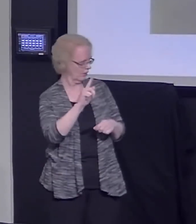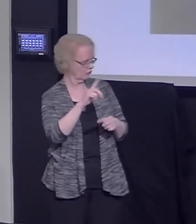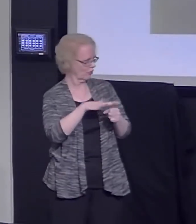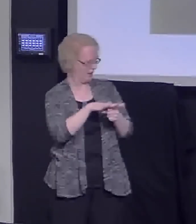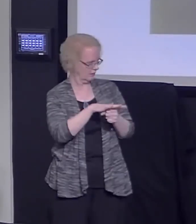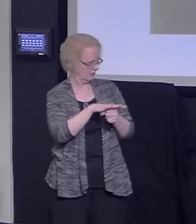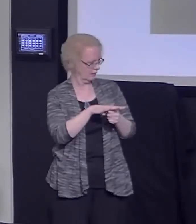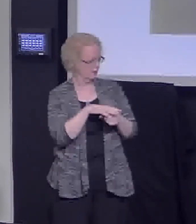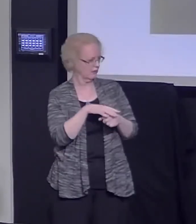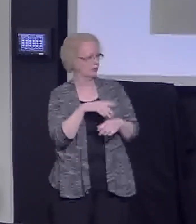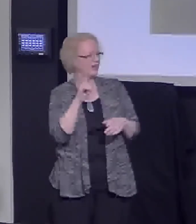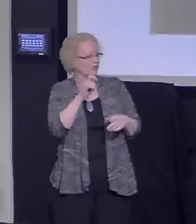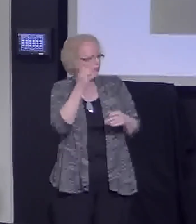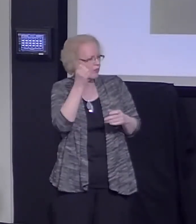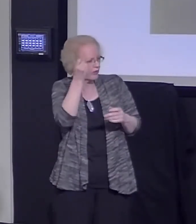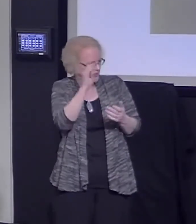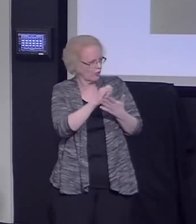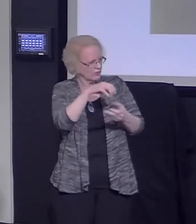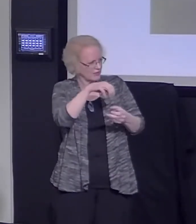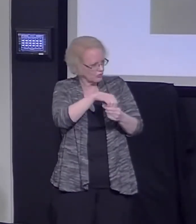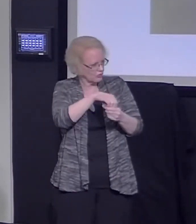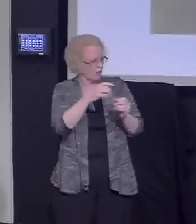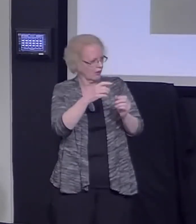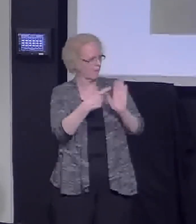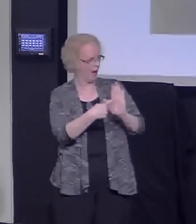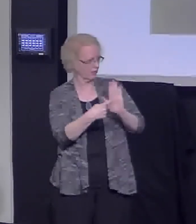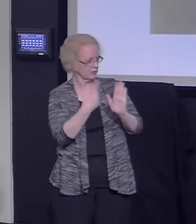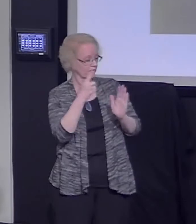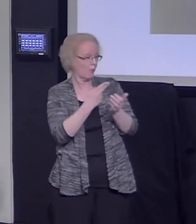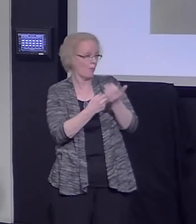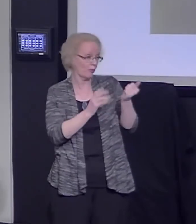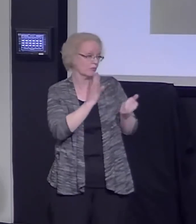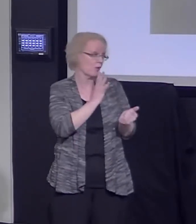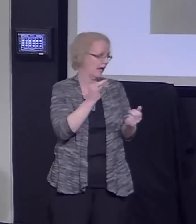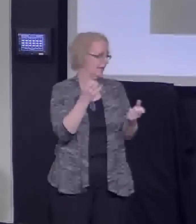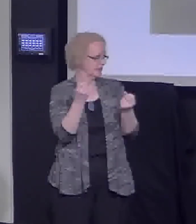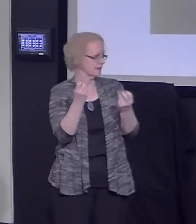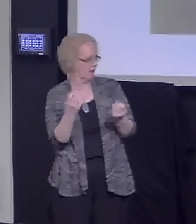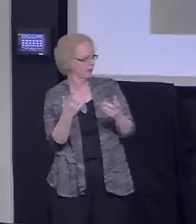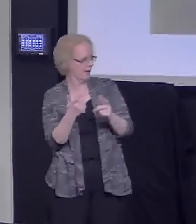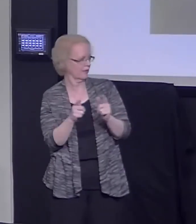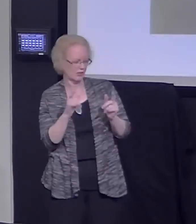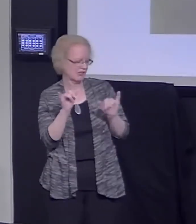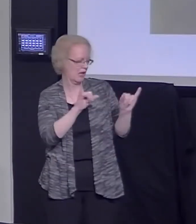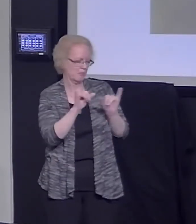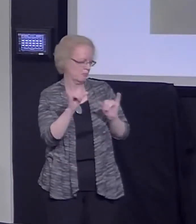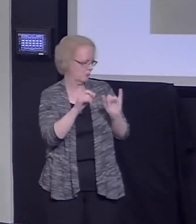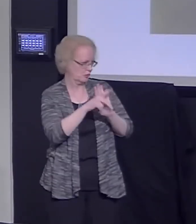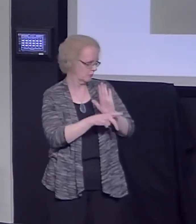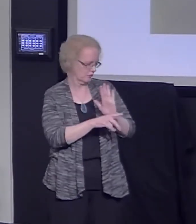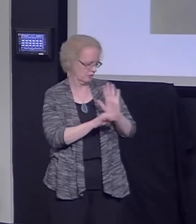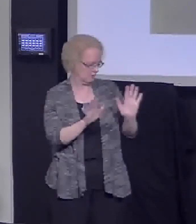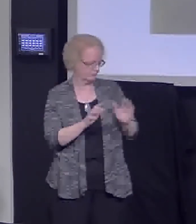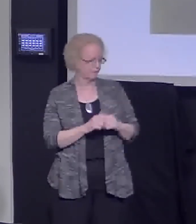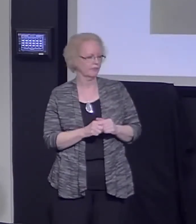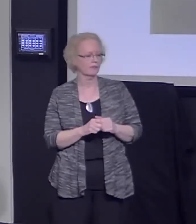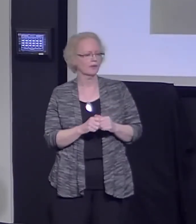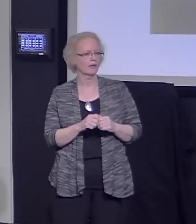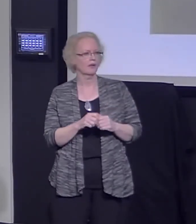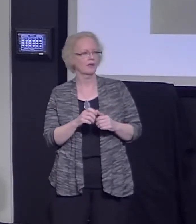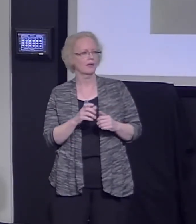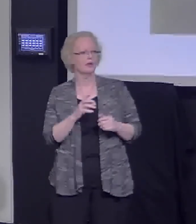need to understand these internal models, and this is true for both the spoken and sign languages. I think the principles are the same there.